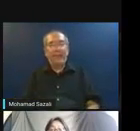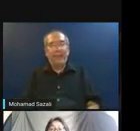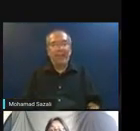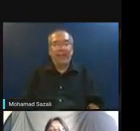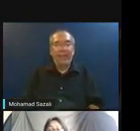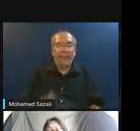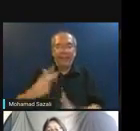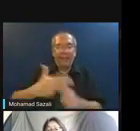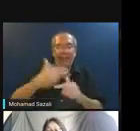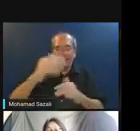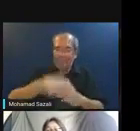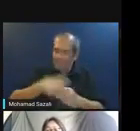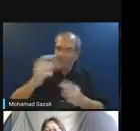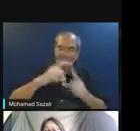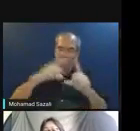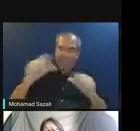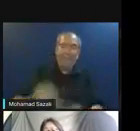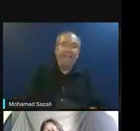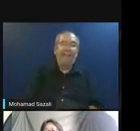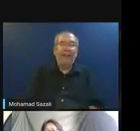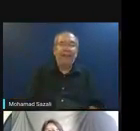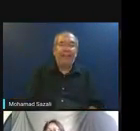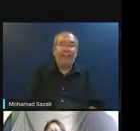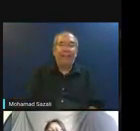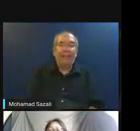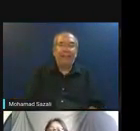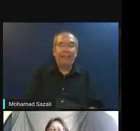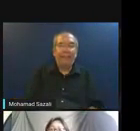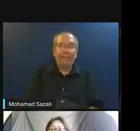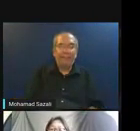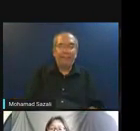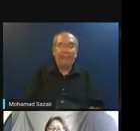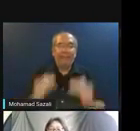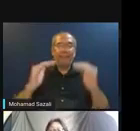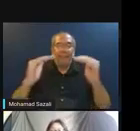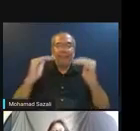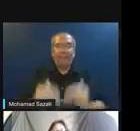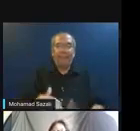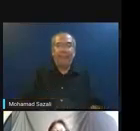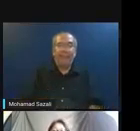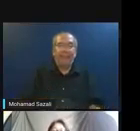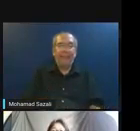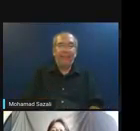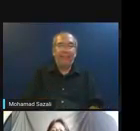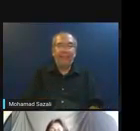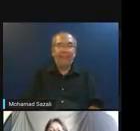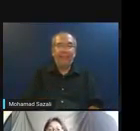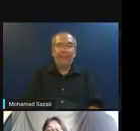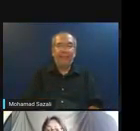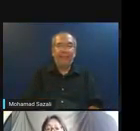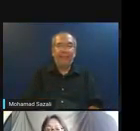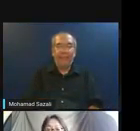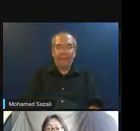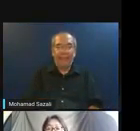And of course, once you register, you will be given around 3 months or so to wait for the card